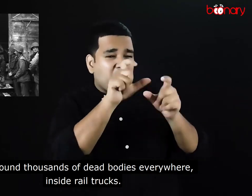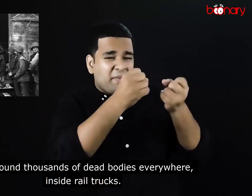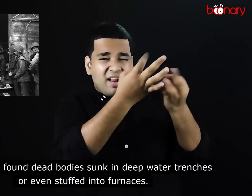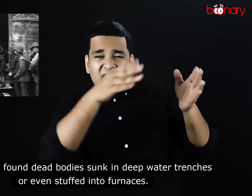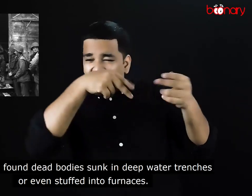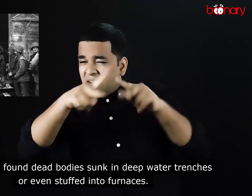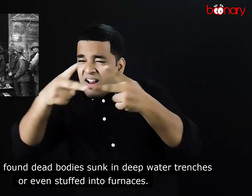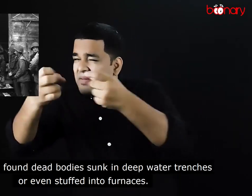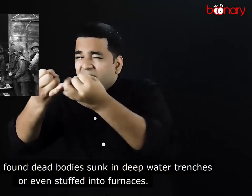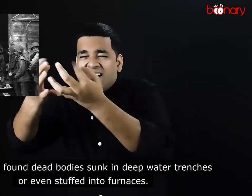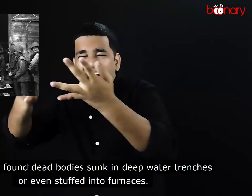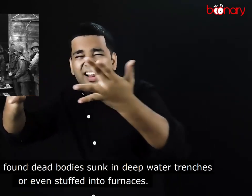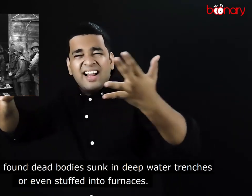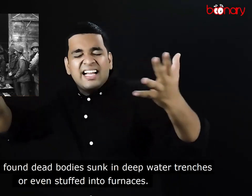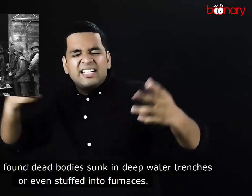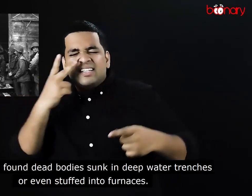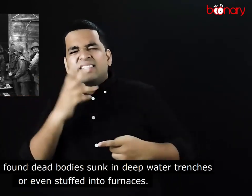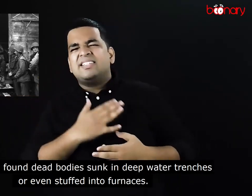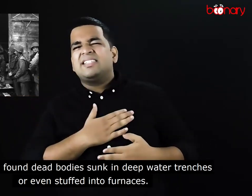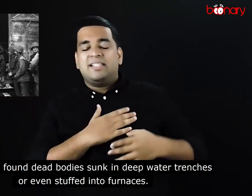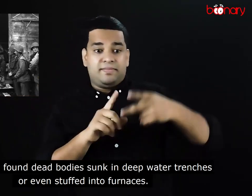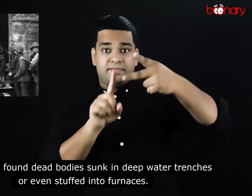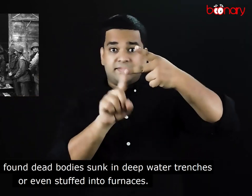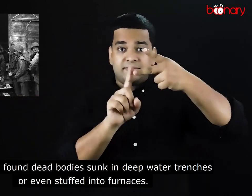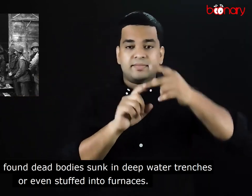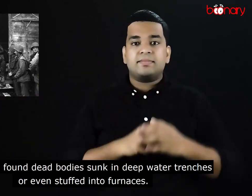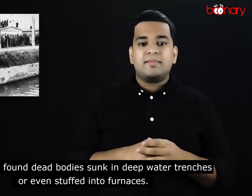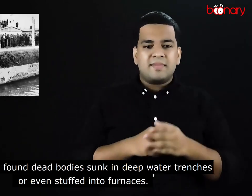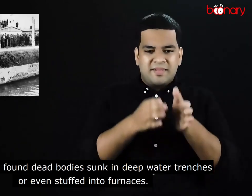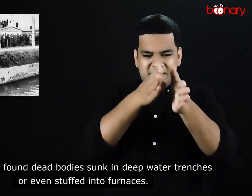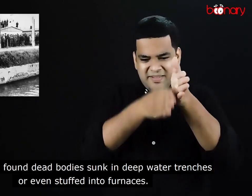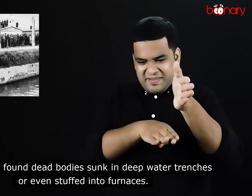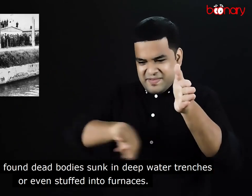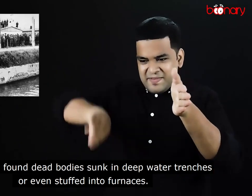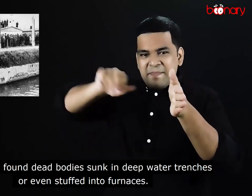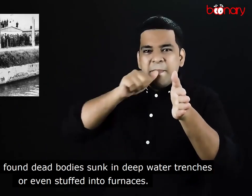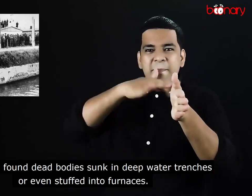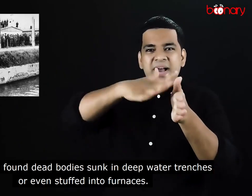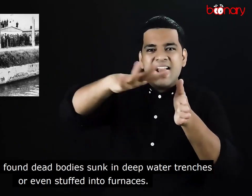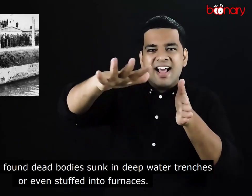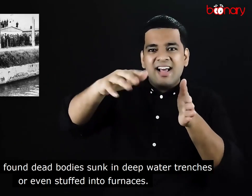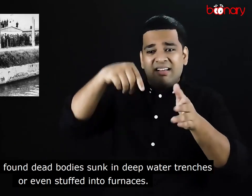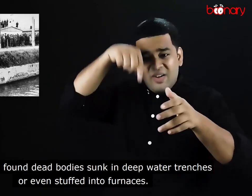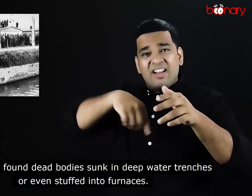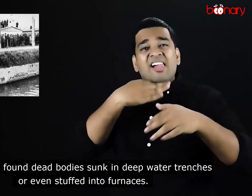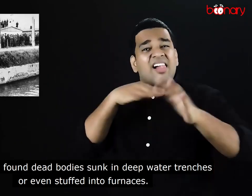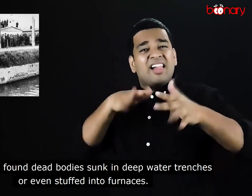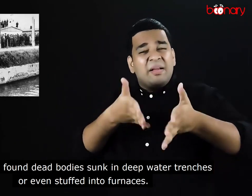They even found dead bodies sunk in deep water trenches,